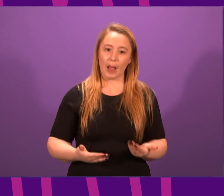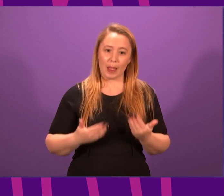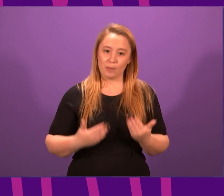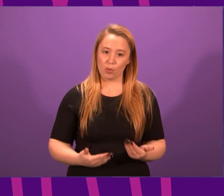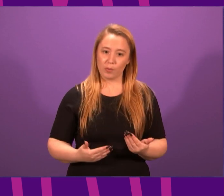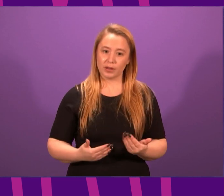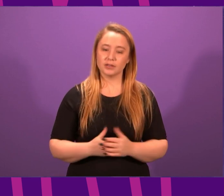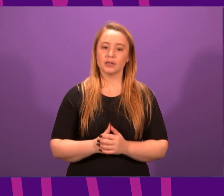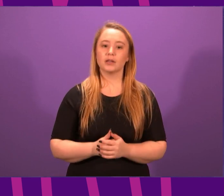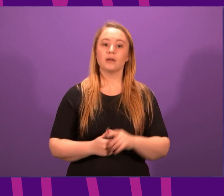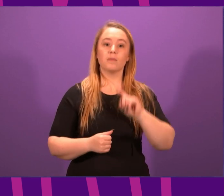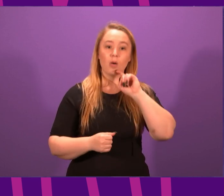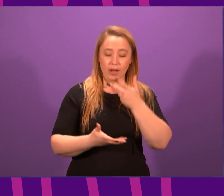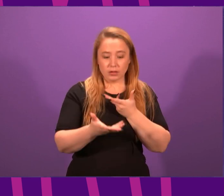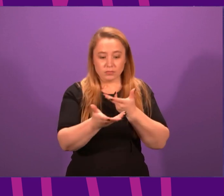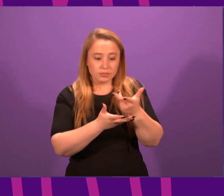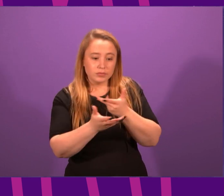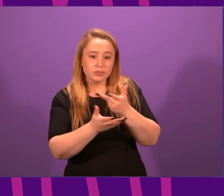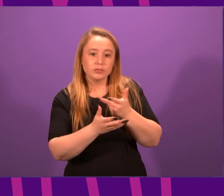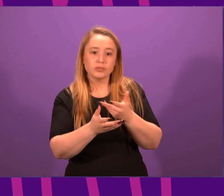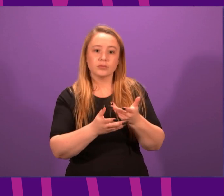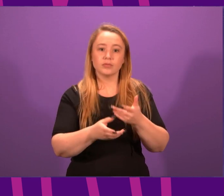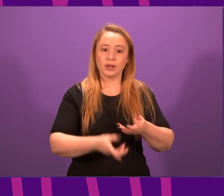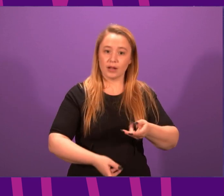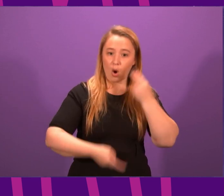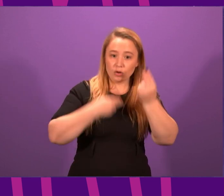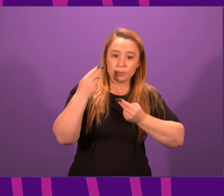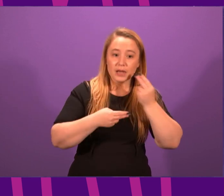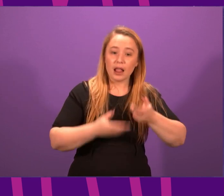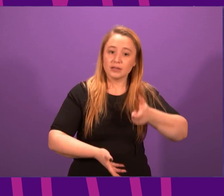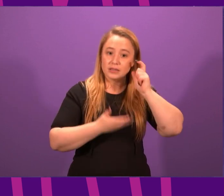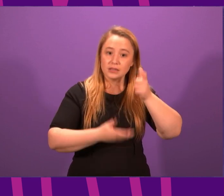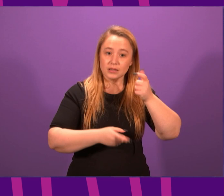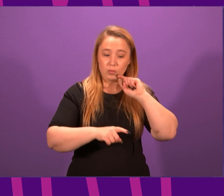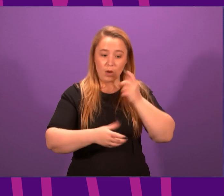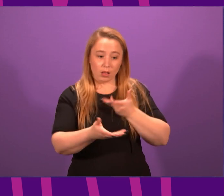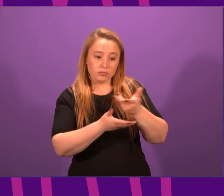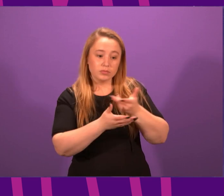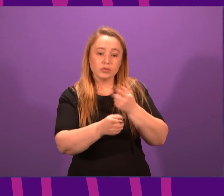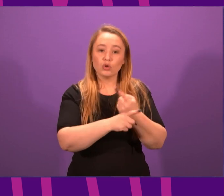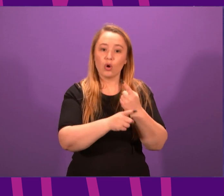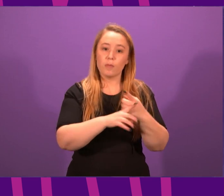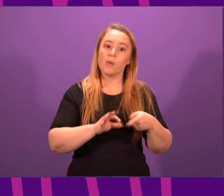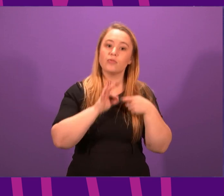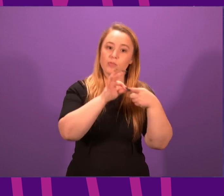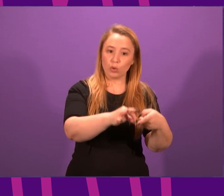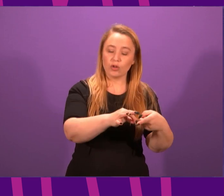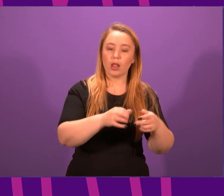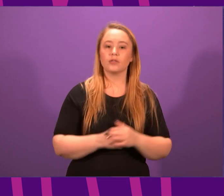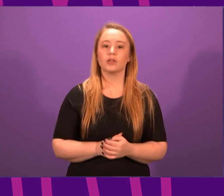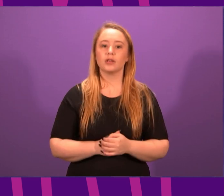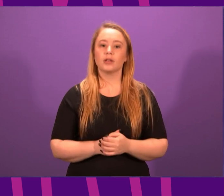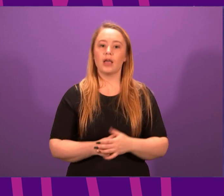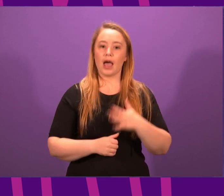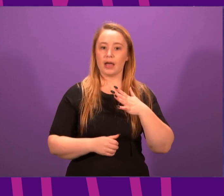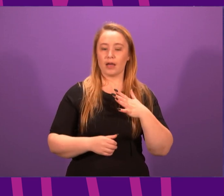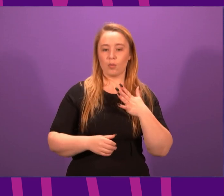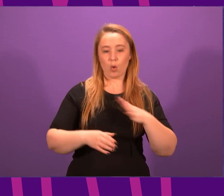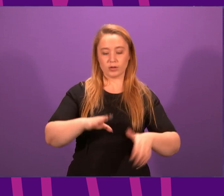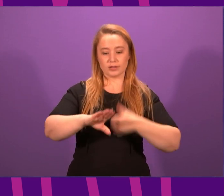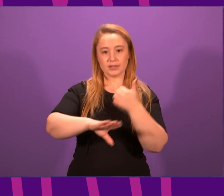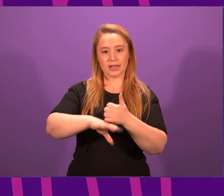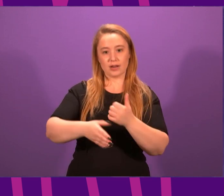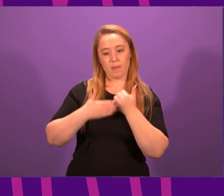will continue dialogue with the sector on the proposals it has put forward. We also intend to establish an expert advisory group